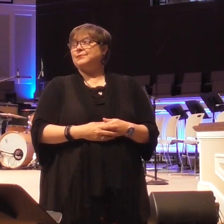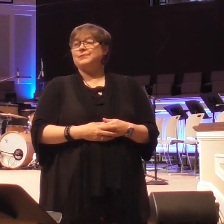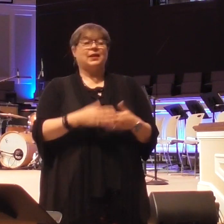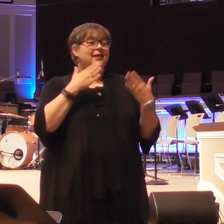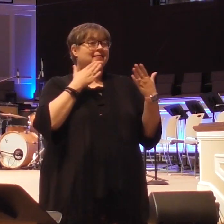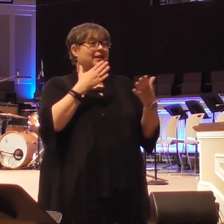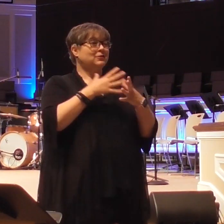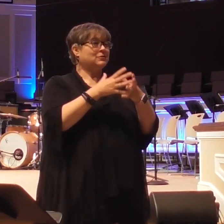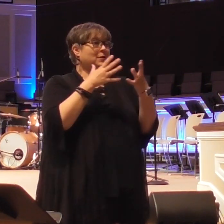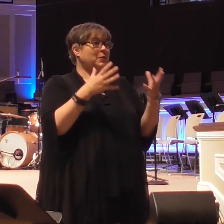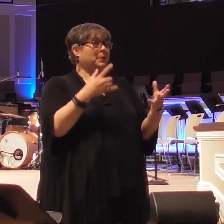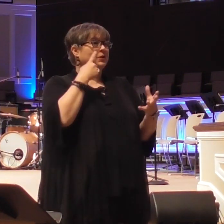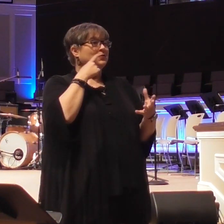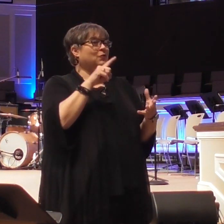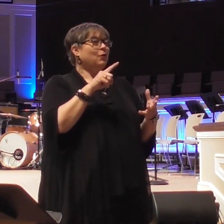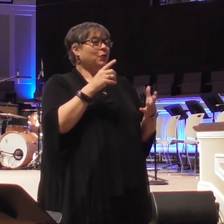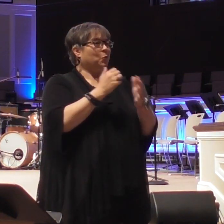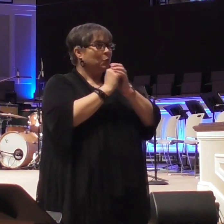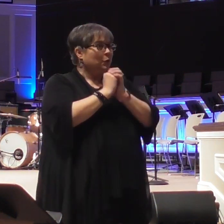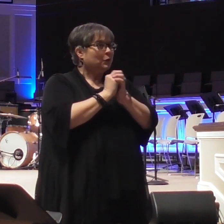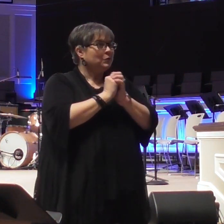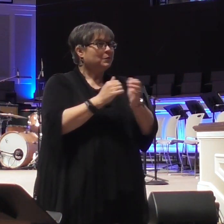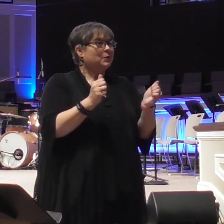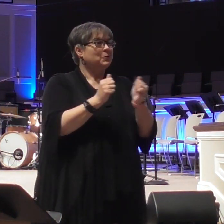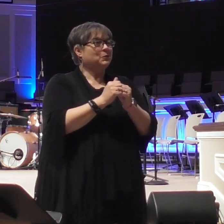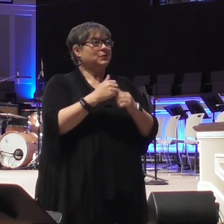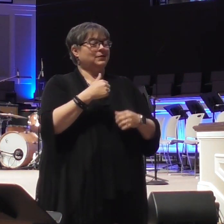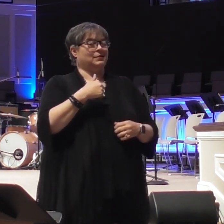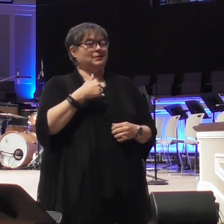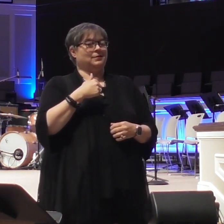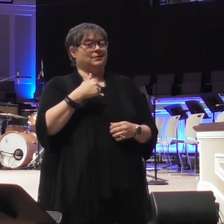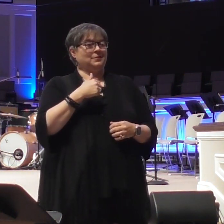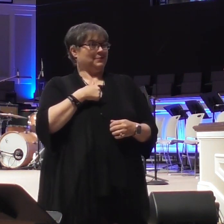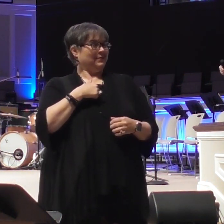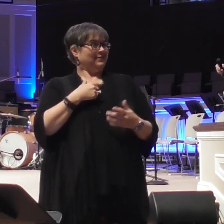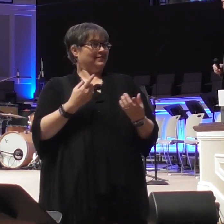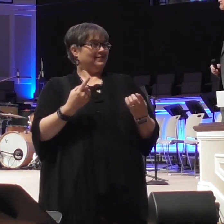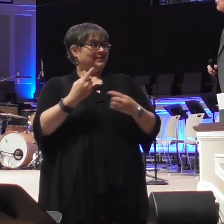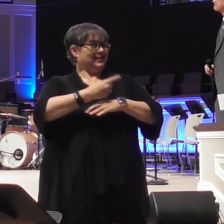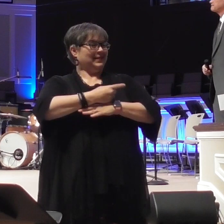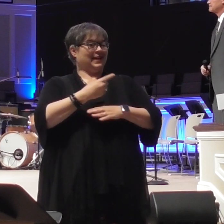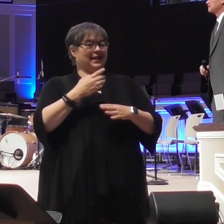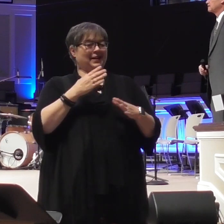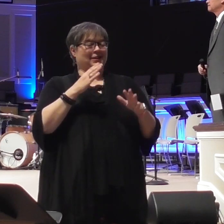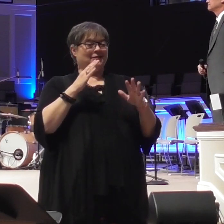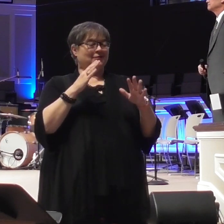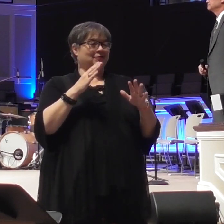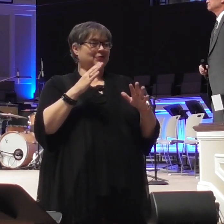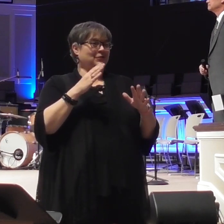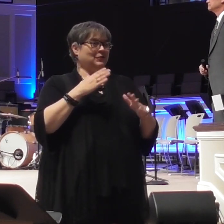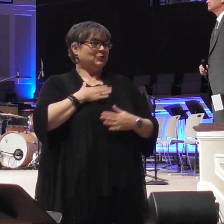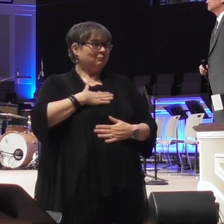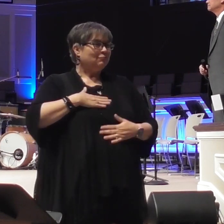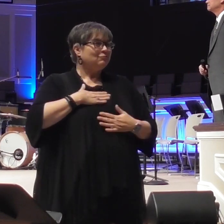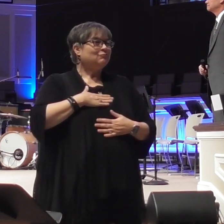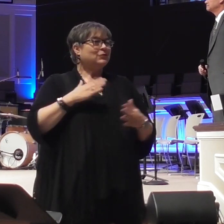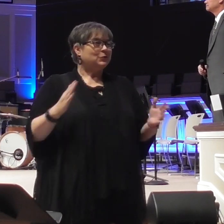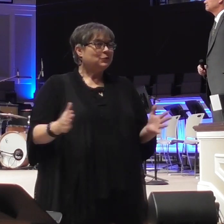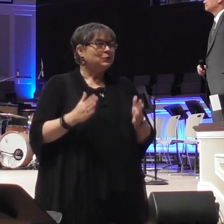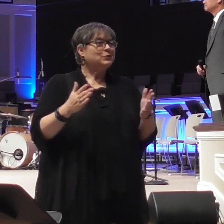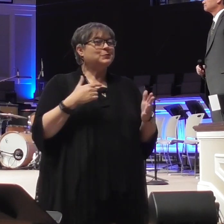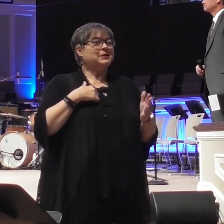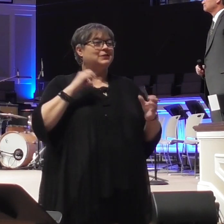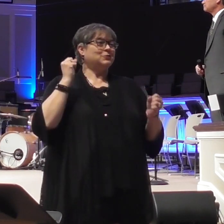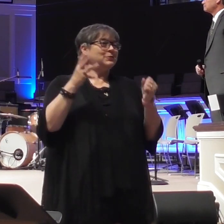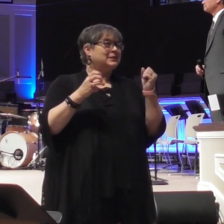Well, thank you so much for being in worship with me today. It's always a tremendous encouragement to me to sing praises and to dive into God's word with you.